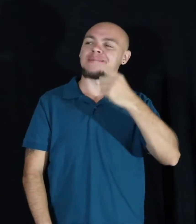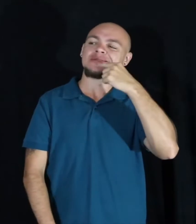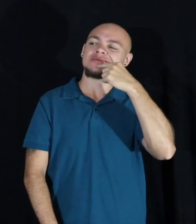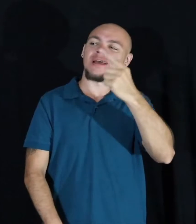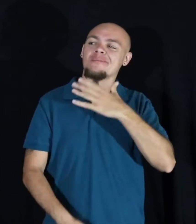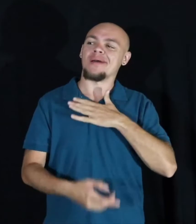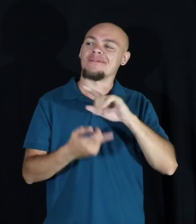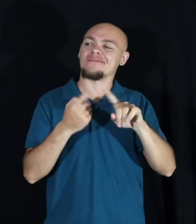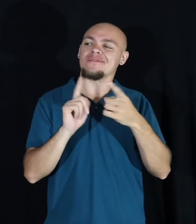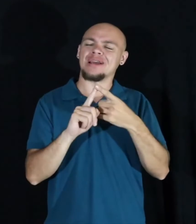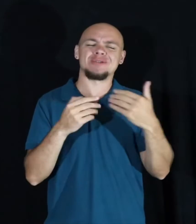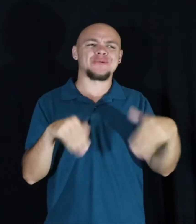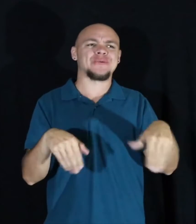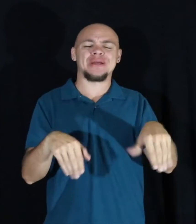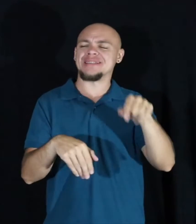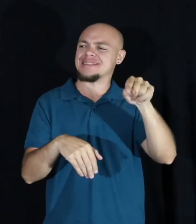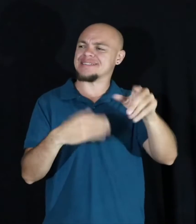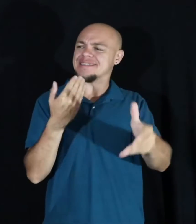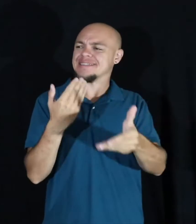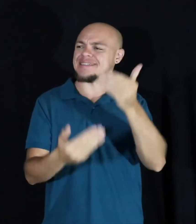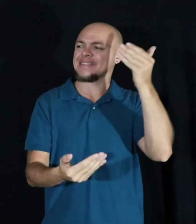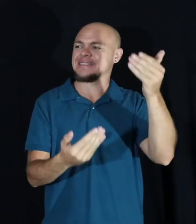my friends how easy that was."